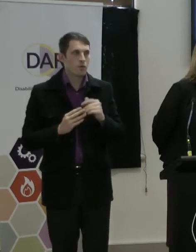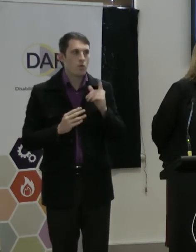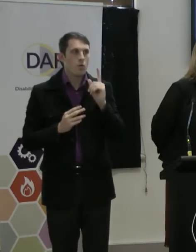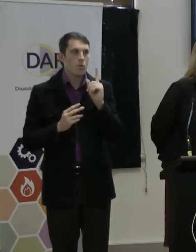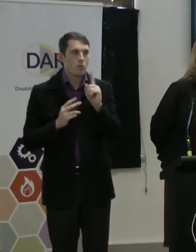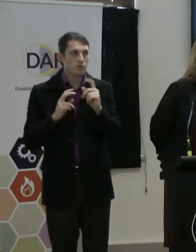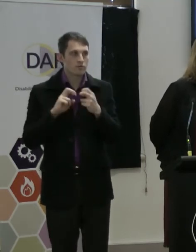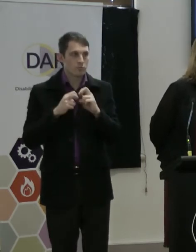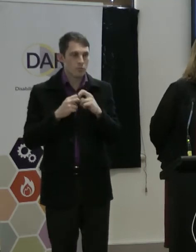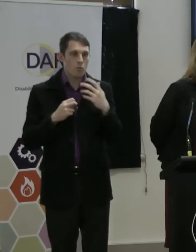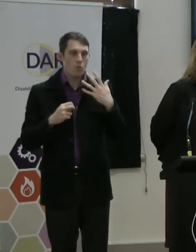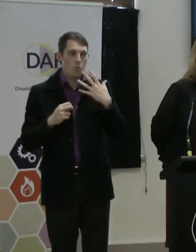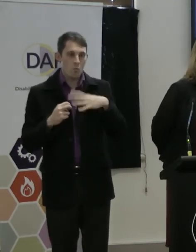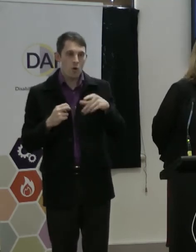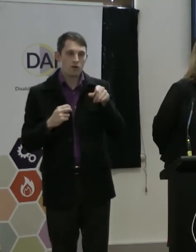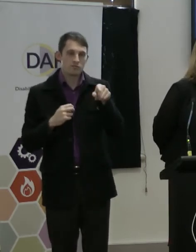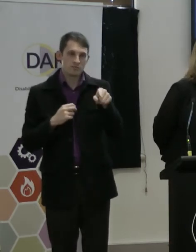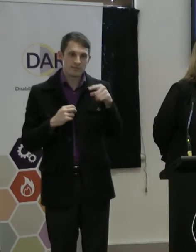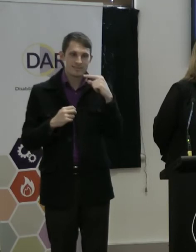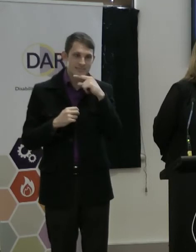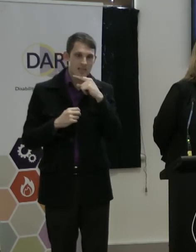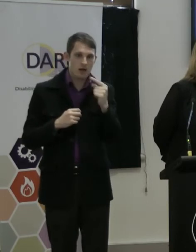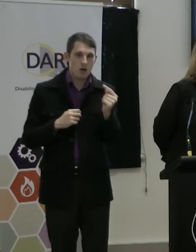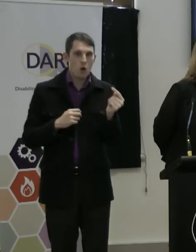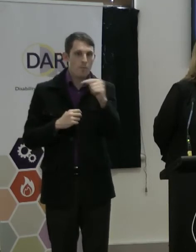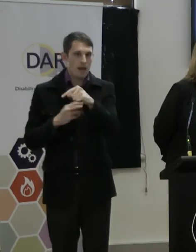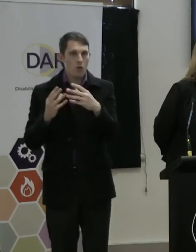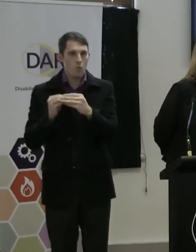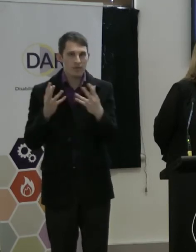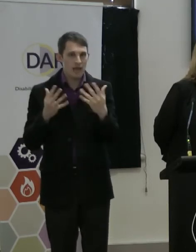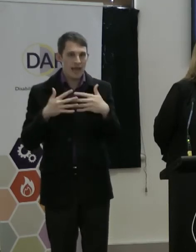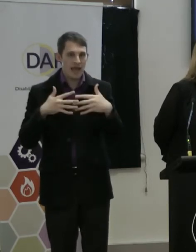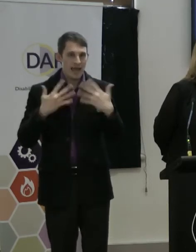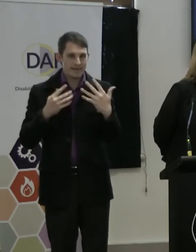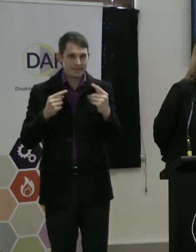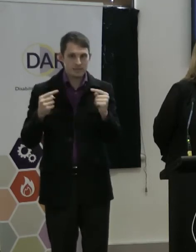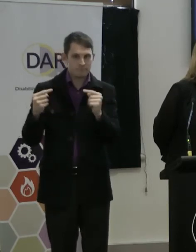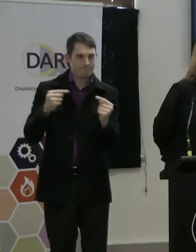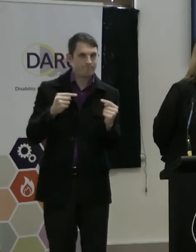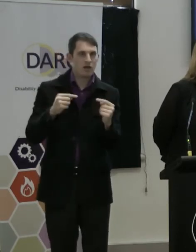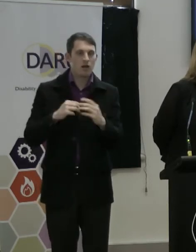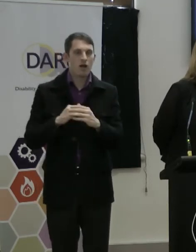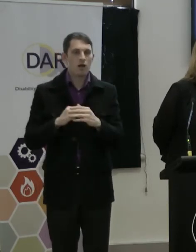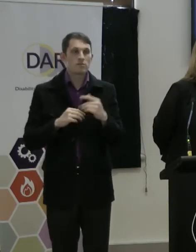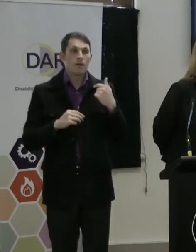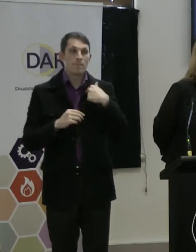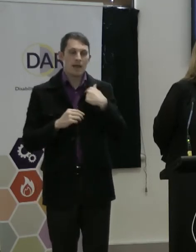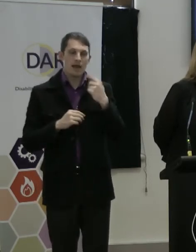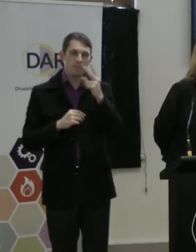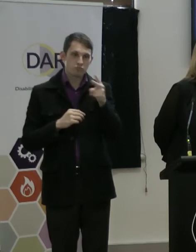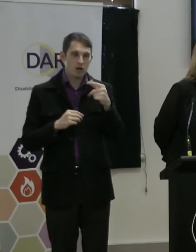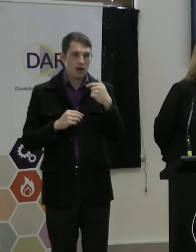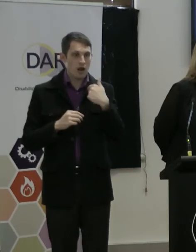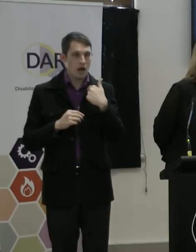with no animosity. So we had a lot more information after that meeting. I asked several times for NDIS